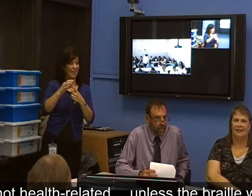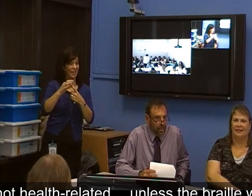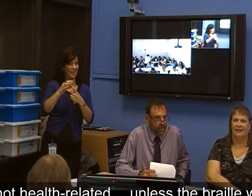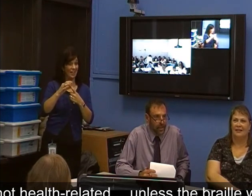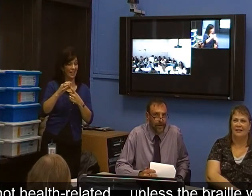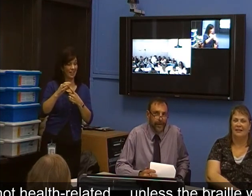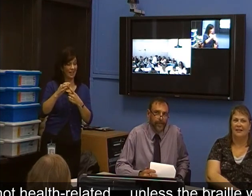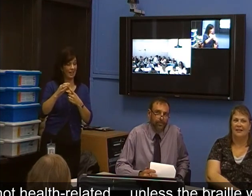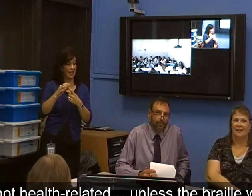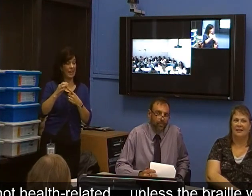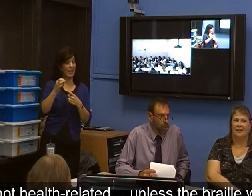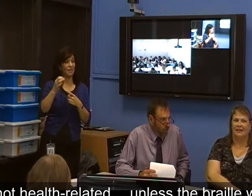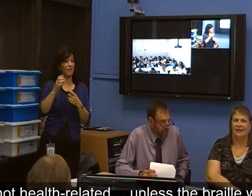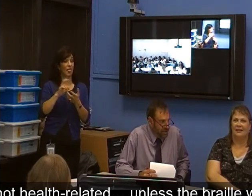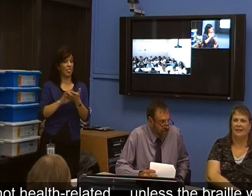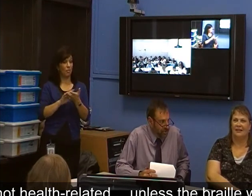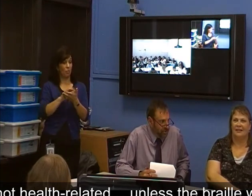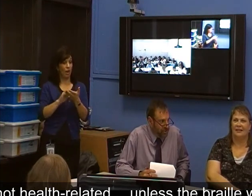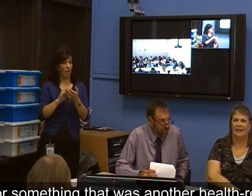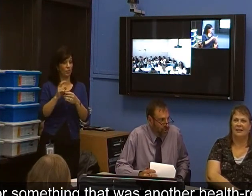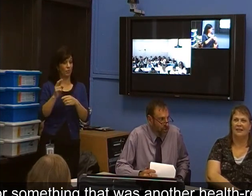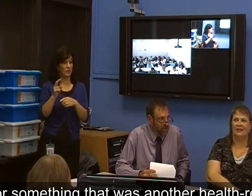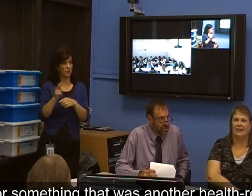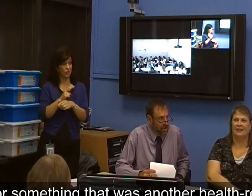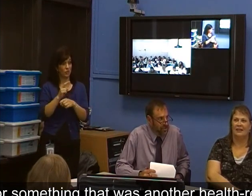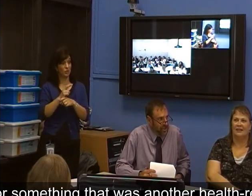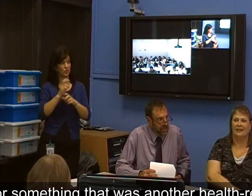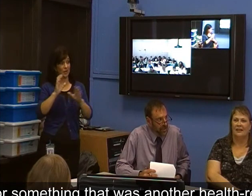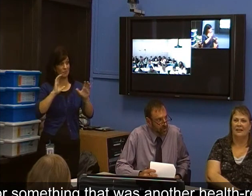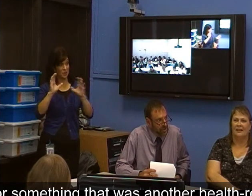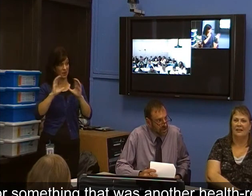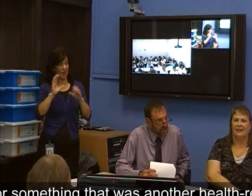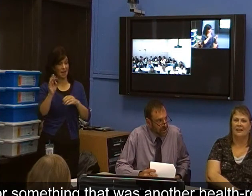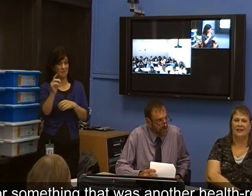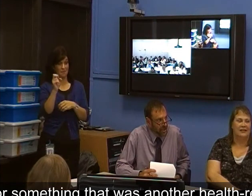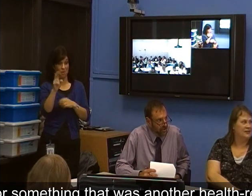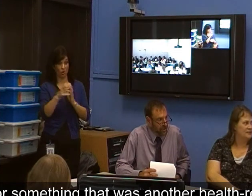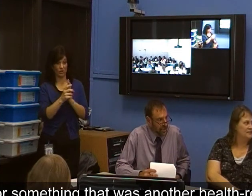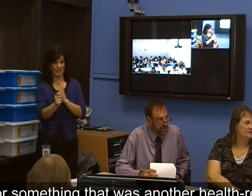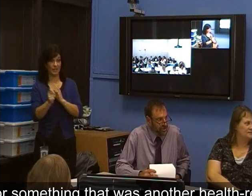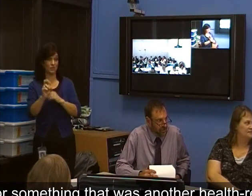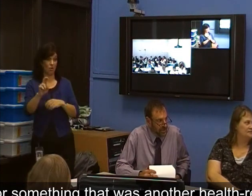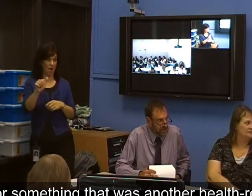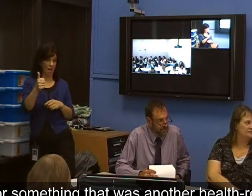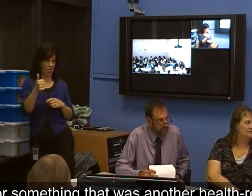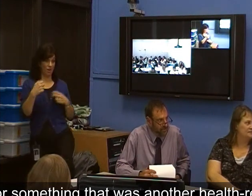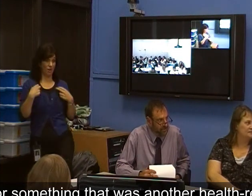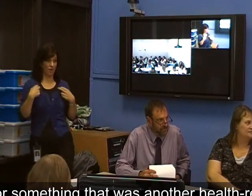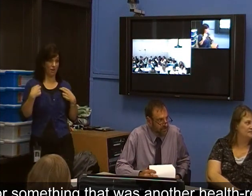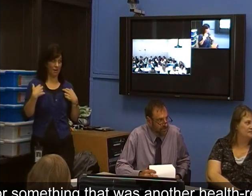communicate motor skills or something that was another health-related service.